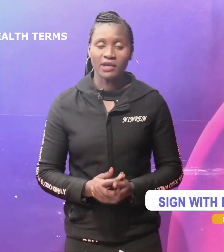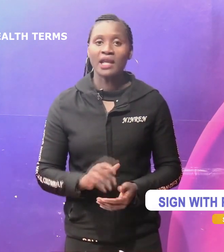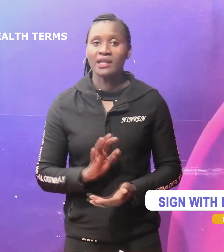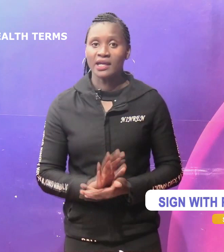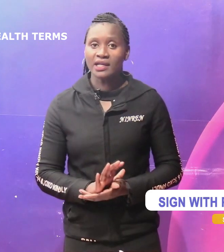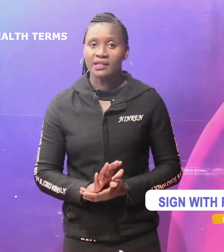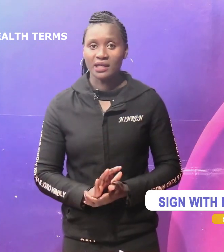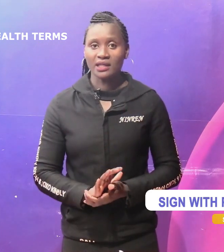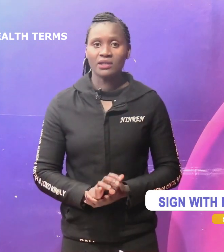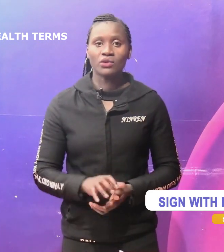then sign it. So